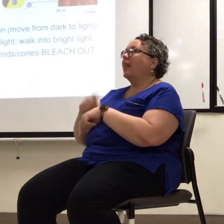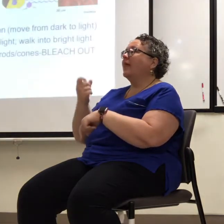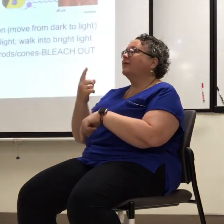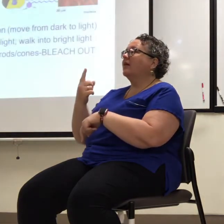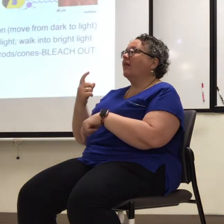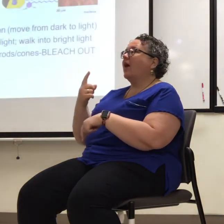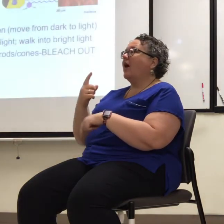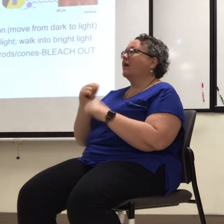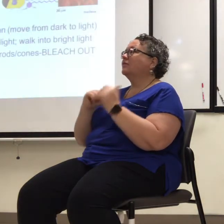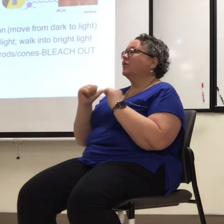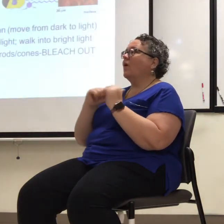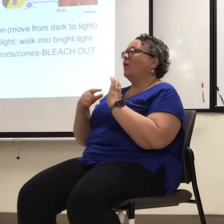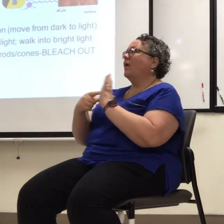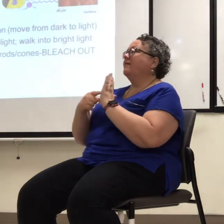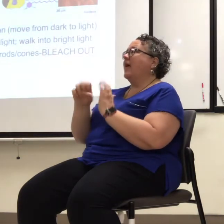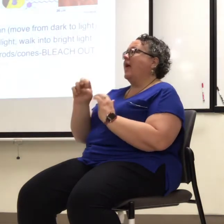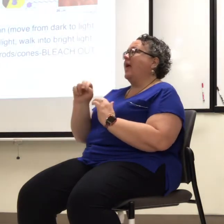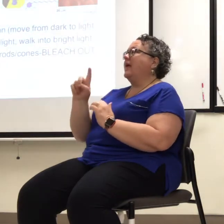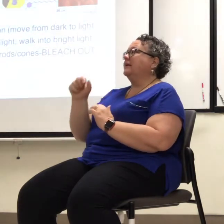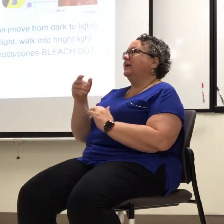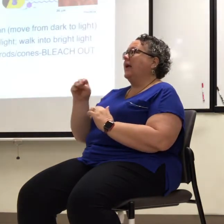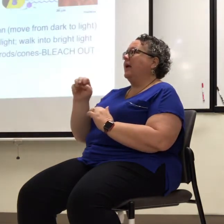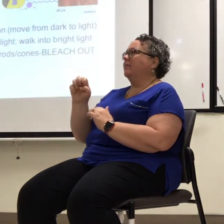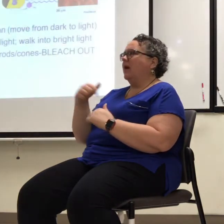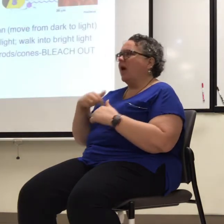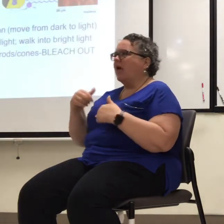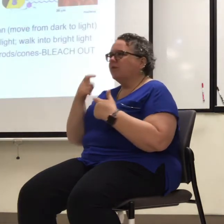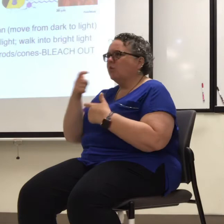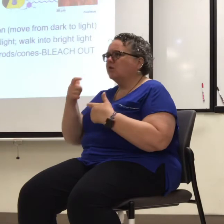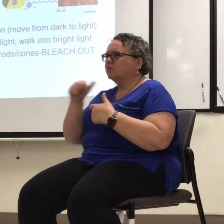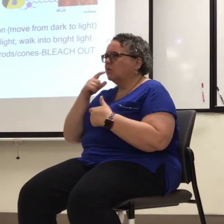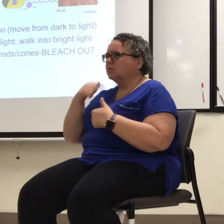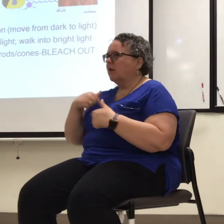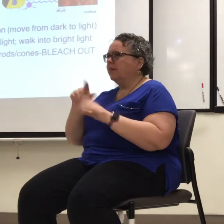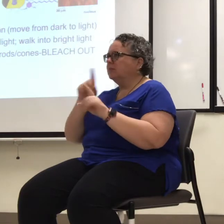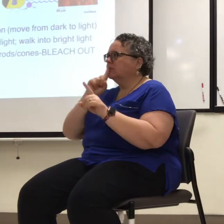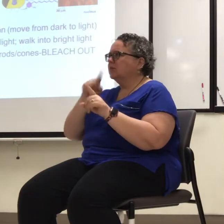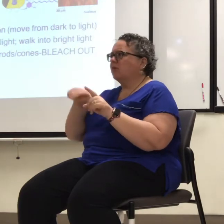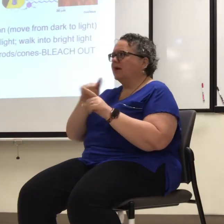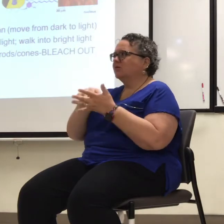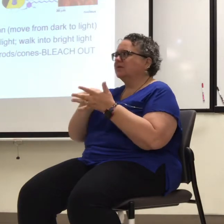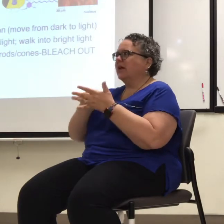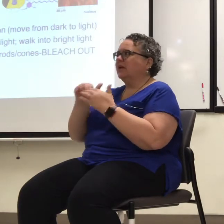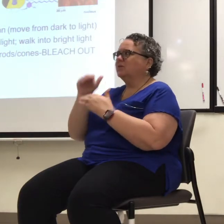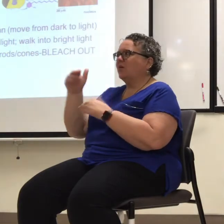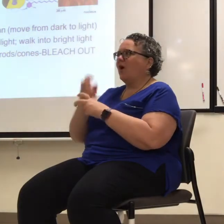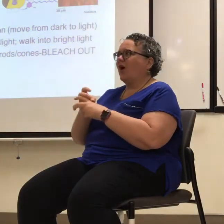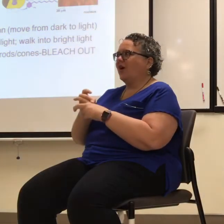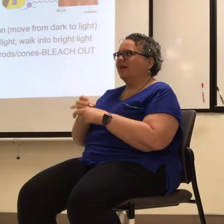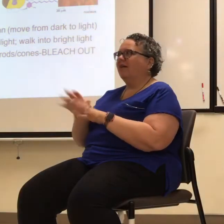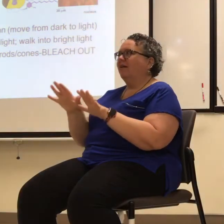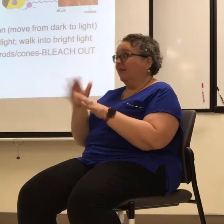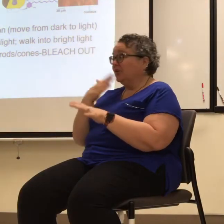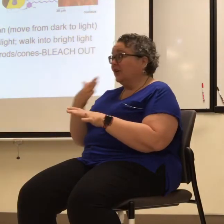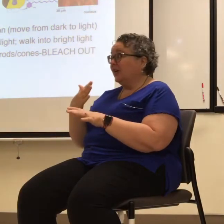Endgame. I haven't seen it yet, so don't tell me about it. Has anyone seen it? You guys are studying too hard. You guys are good. Is it